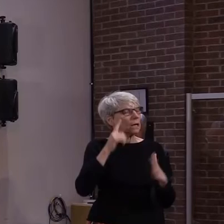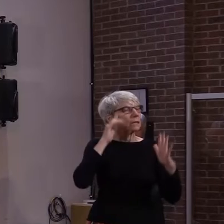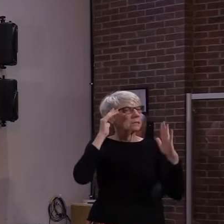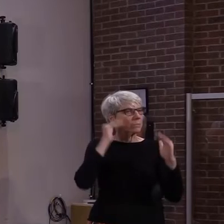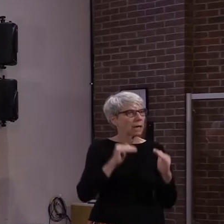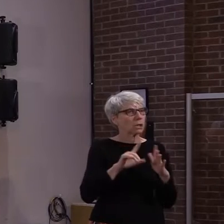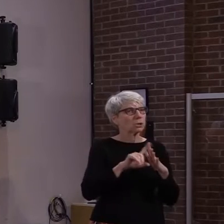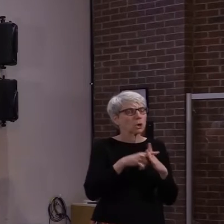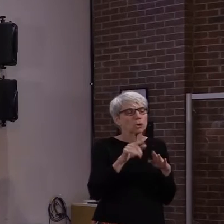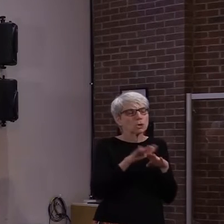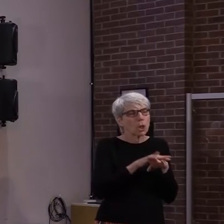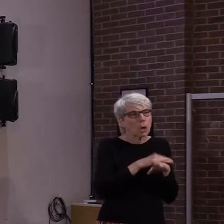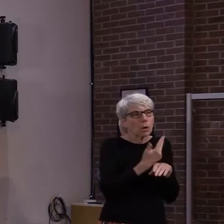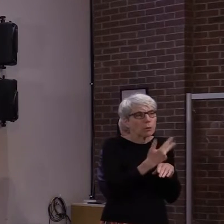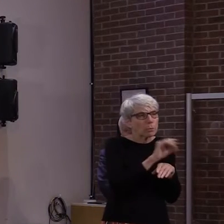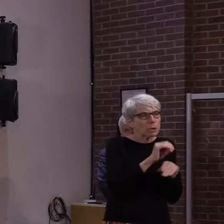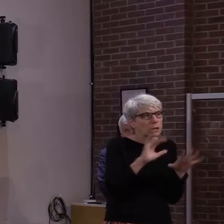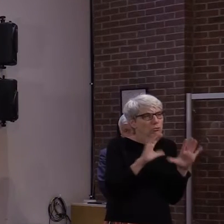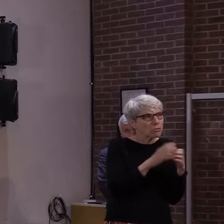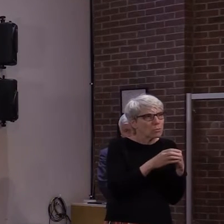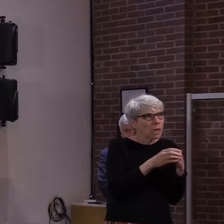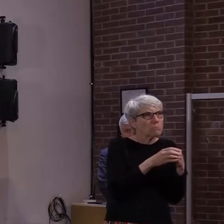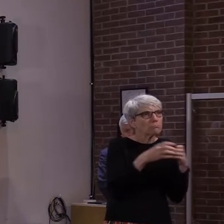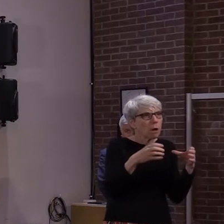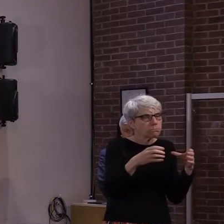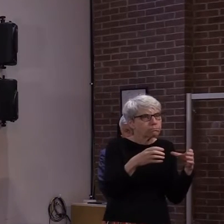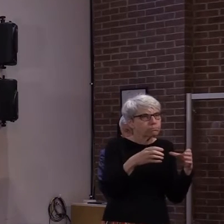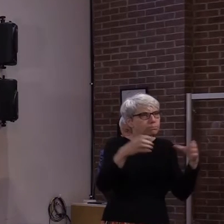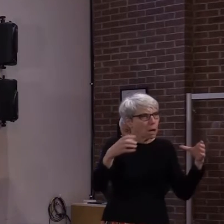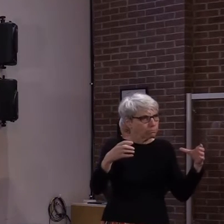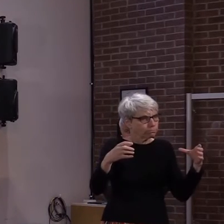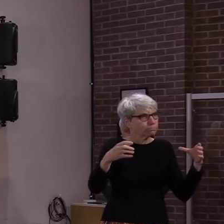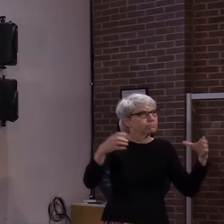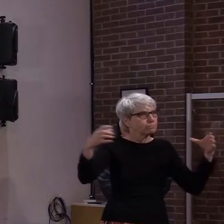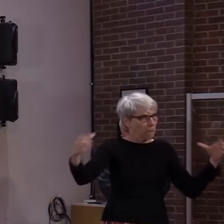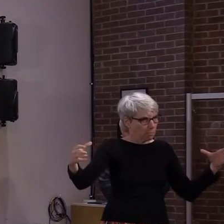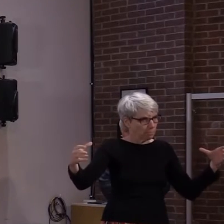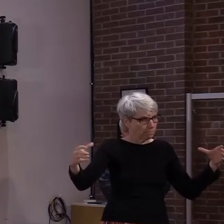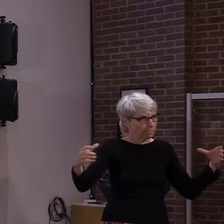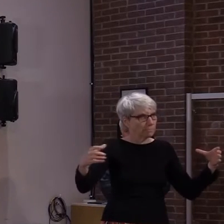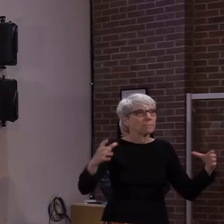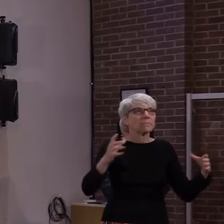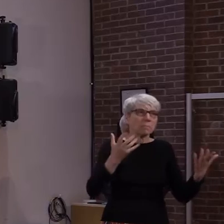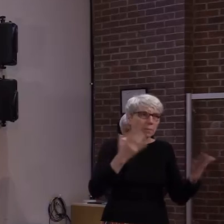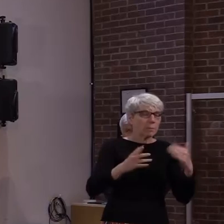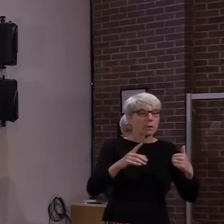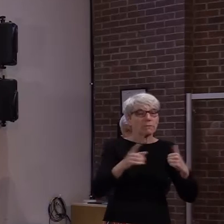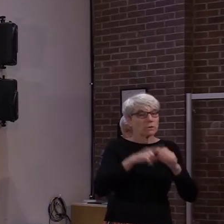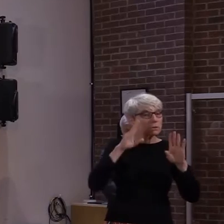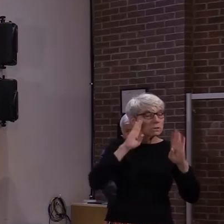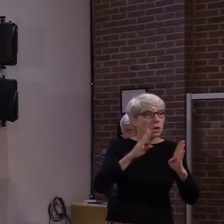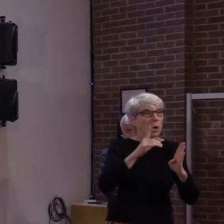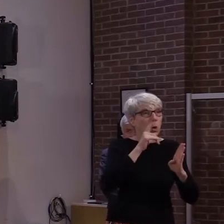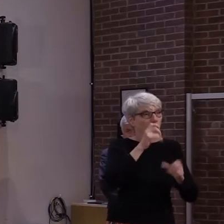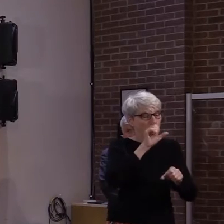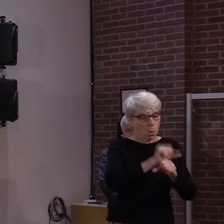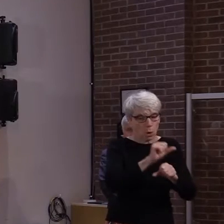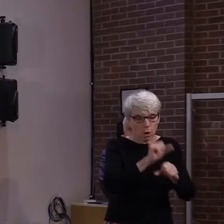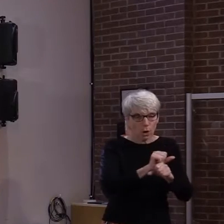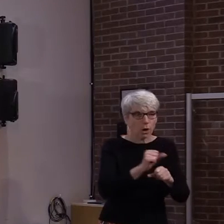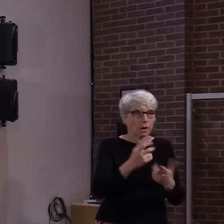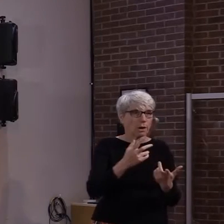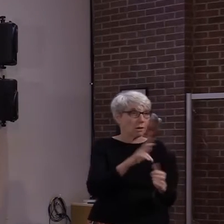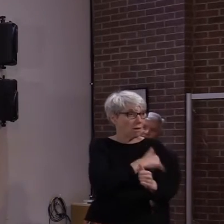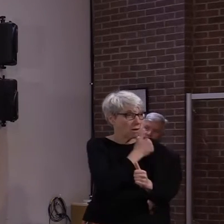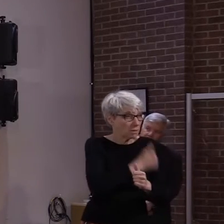with people who earlier on got the vaccine, like high-risk healthcare workers, long-term care facility residents,